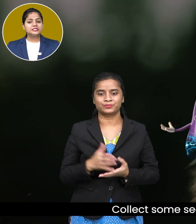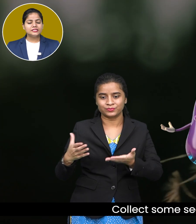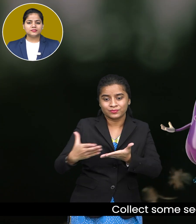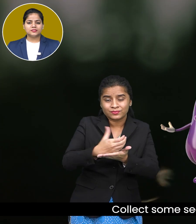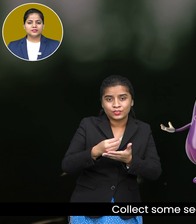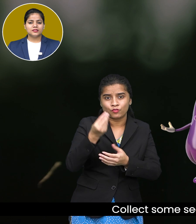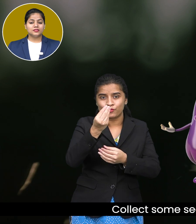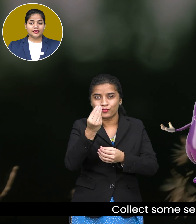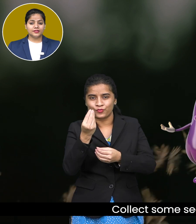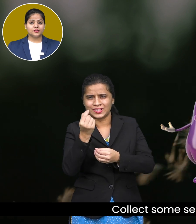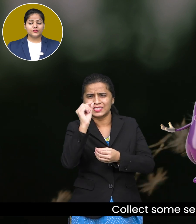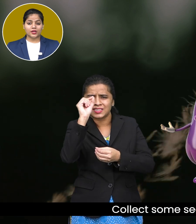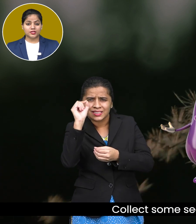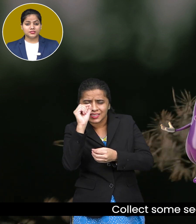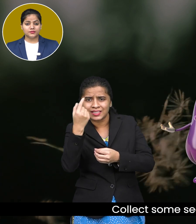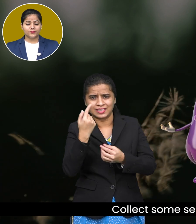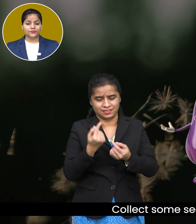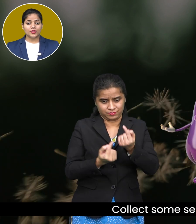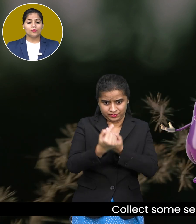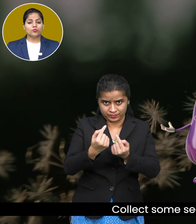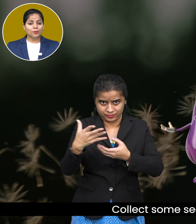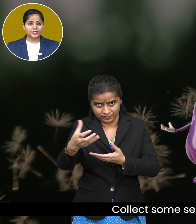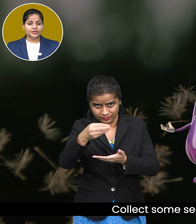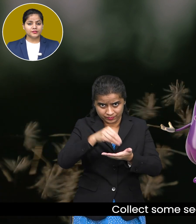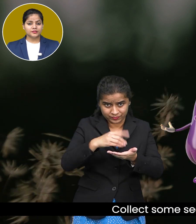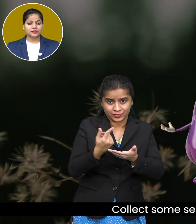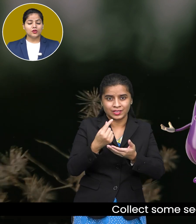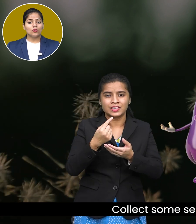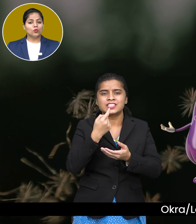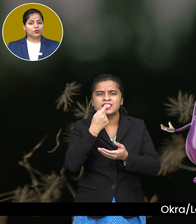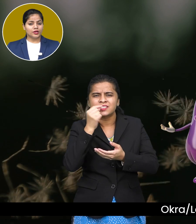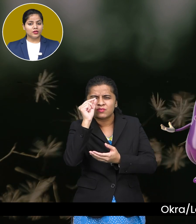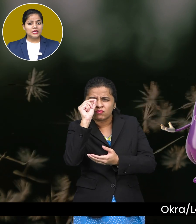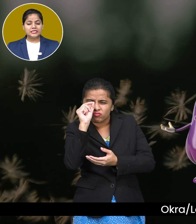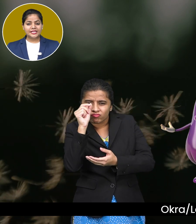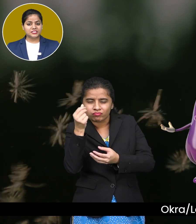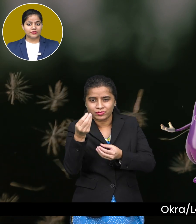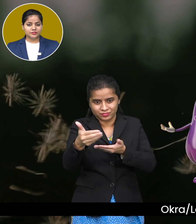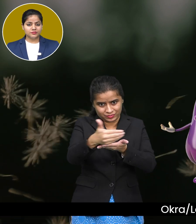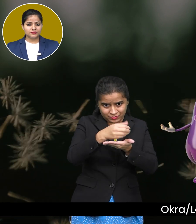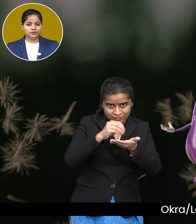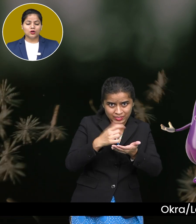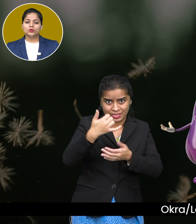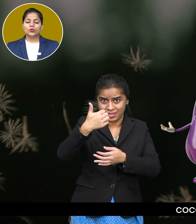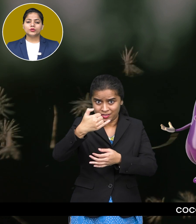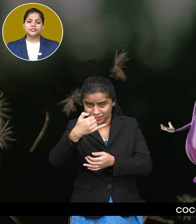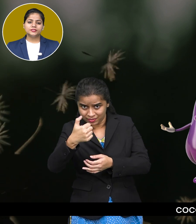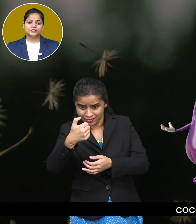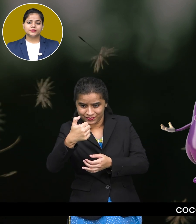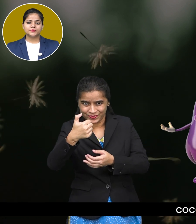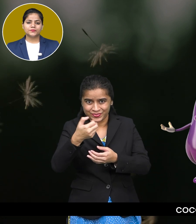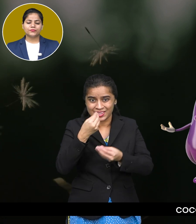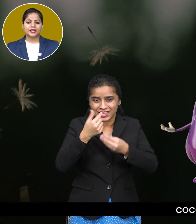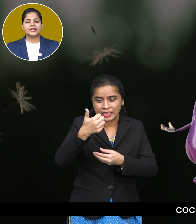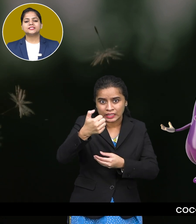Collect some seeds like grass, poppy, okra, lady's finger,